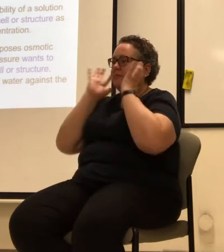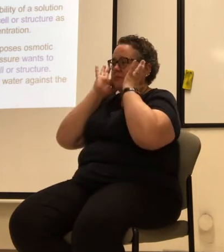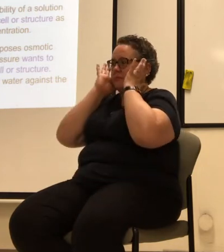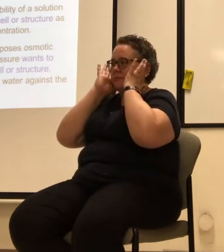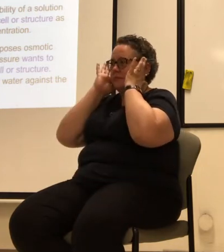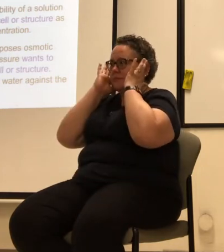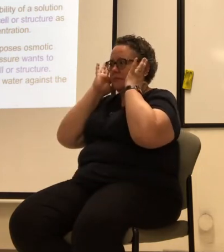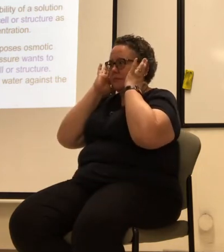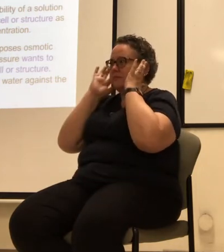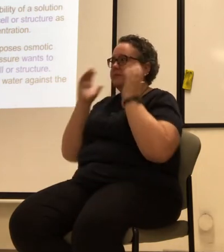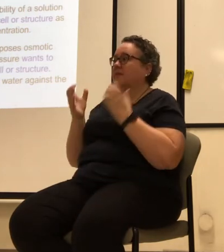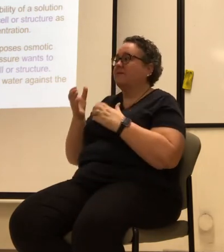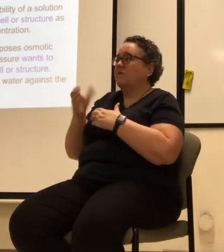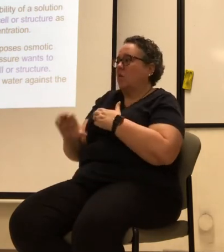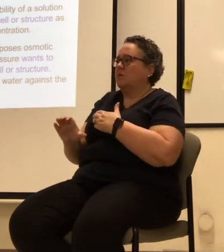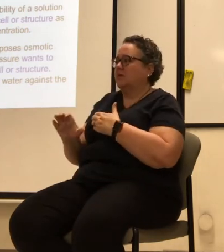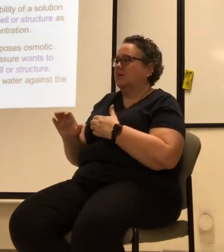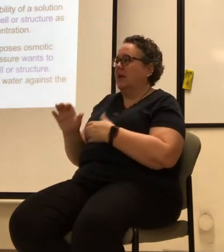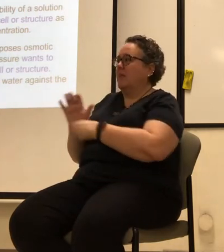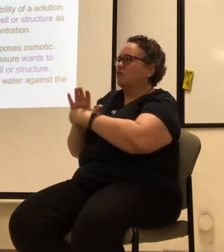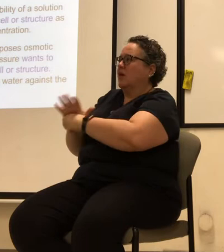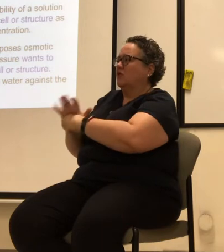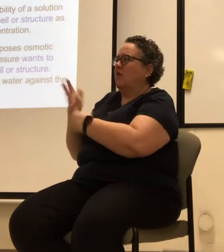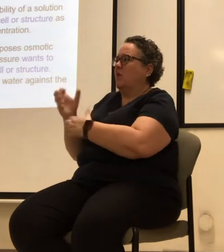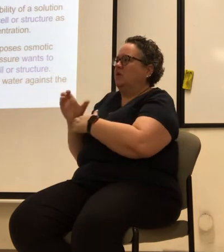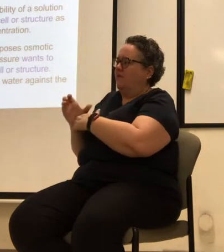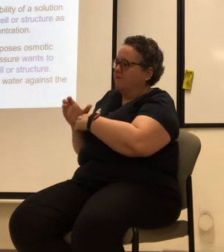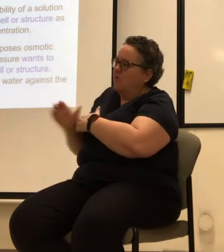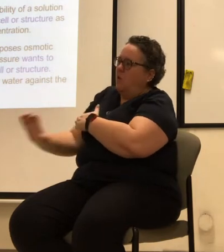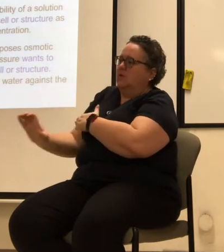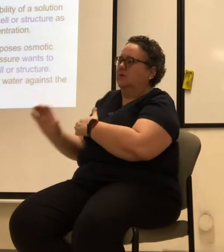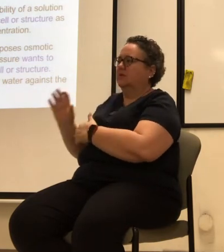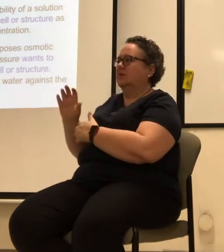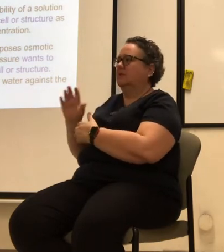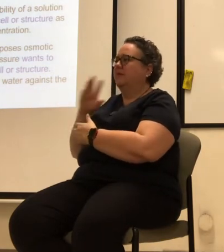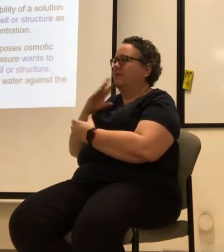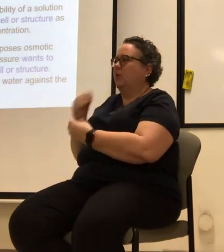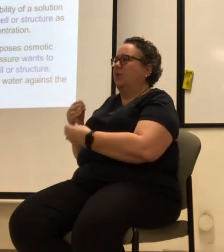It's a force. It's a pressure that wants to force fluids out.